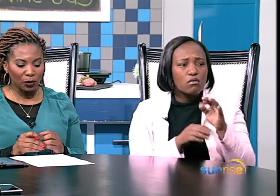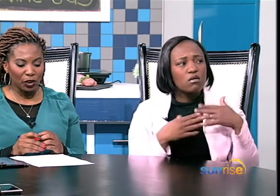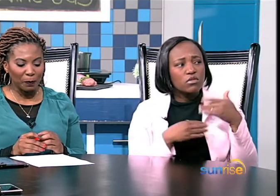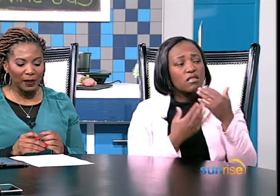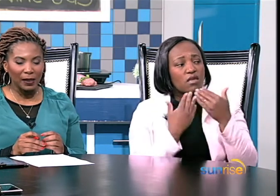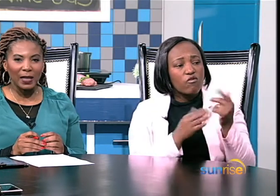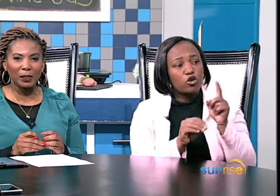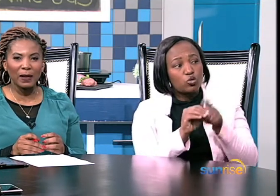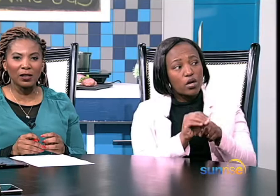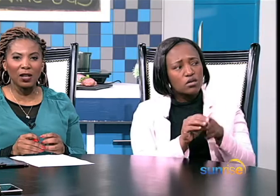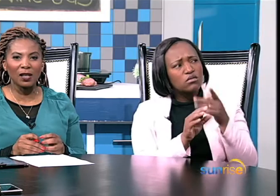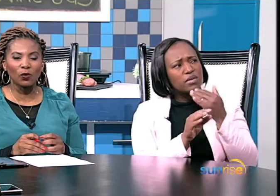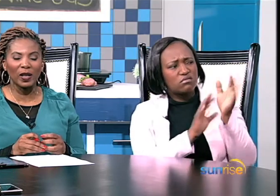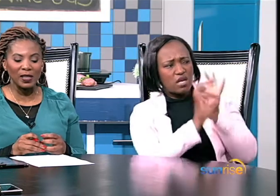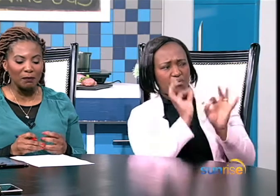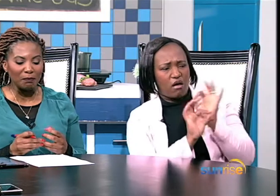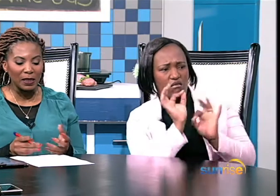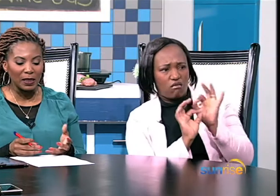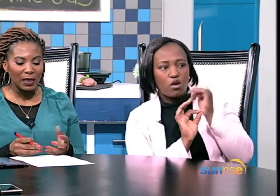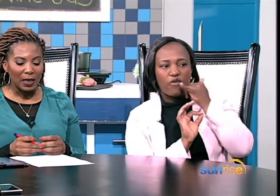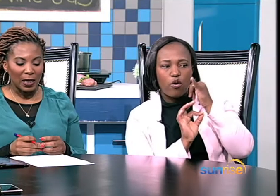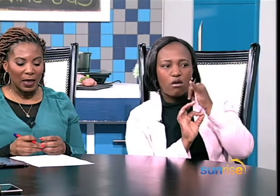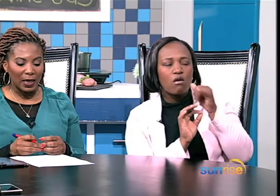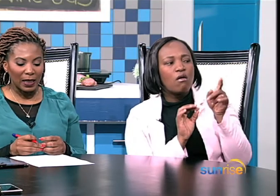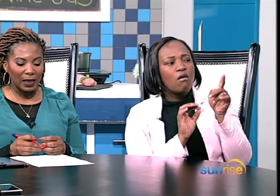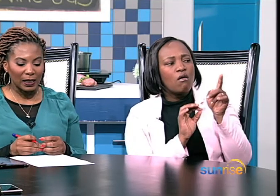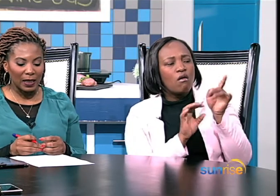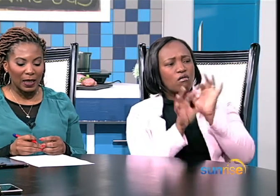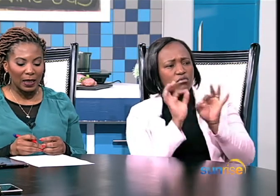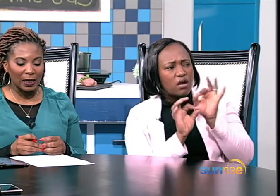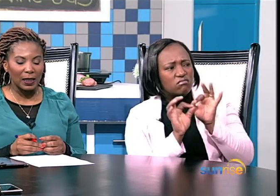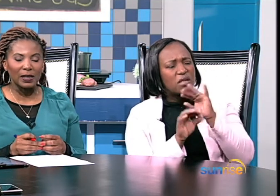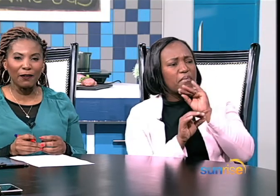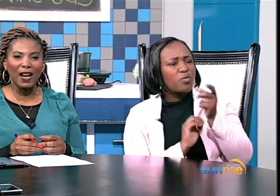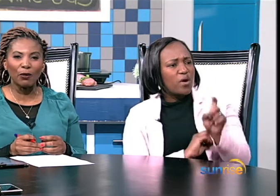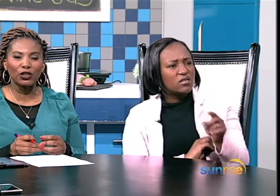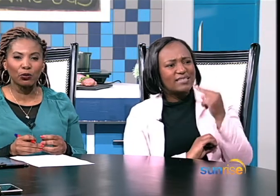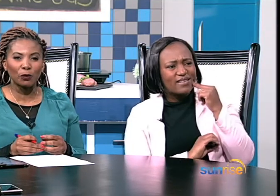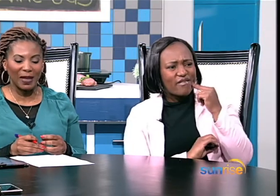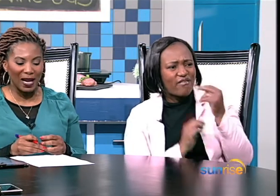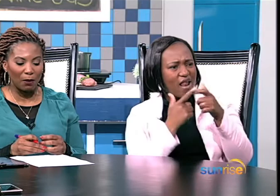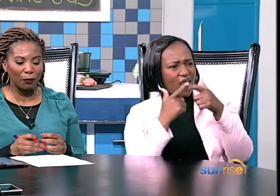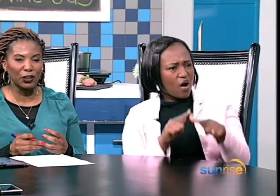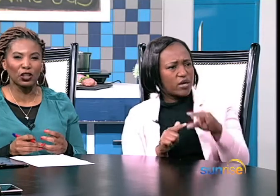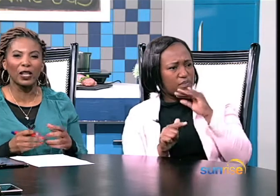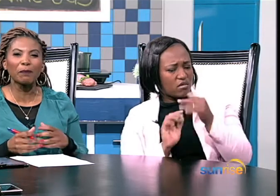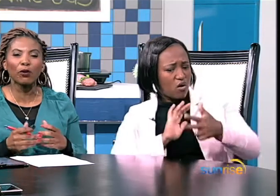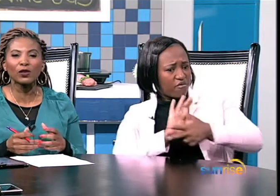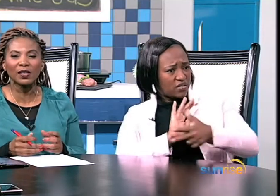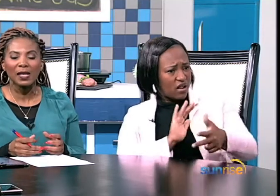just basically explain to us, what does it mean that the deaf language will become official? That process